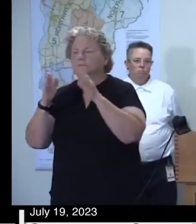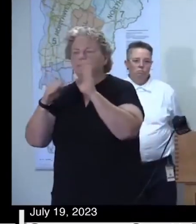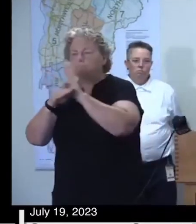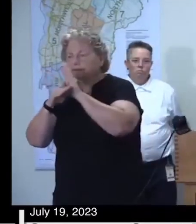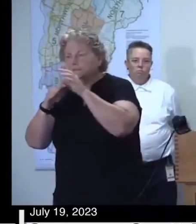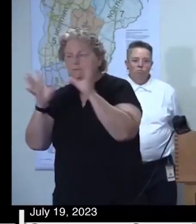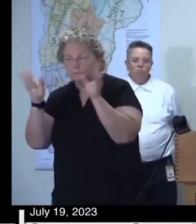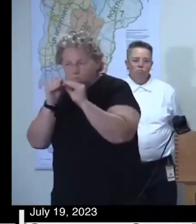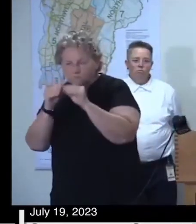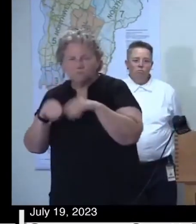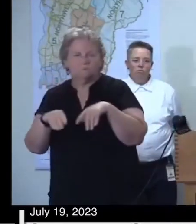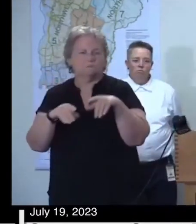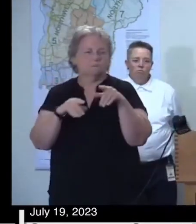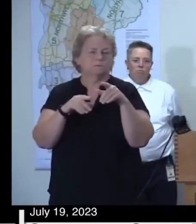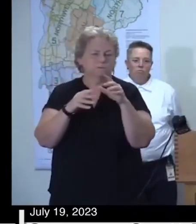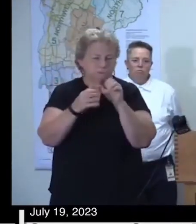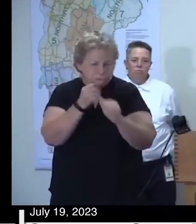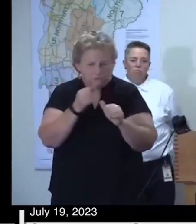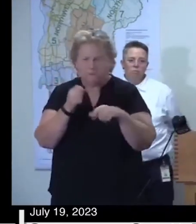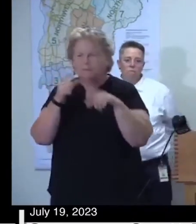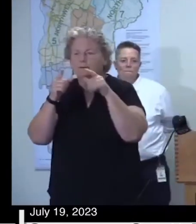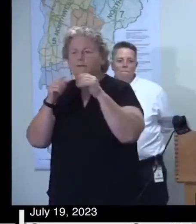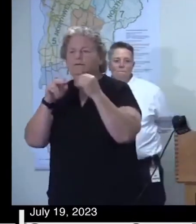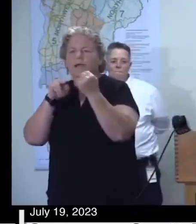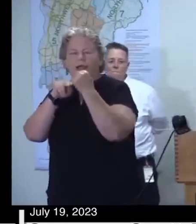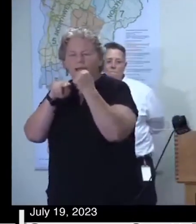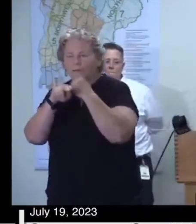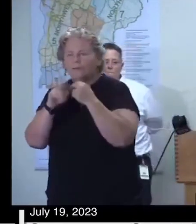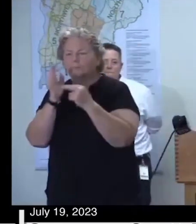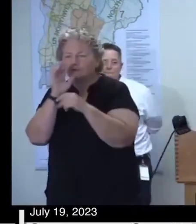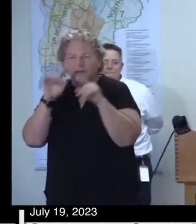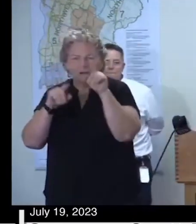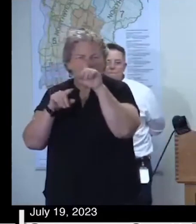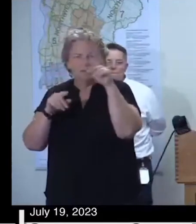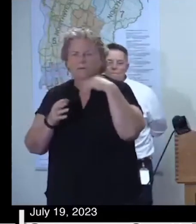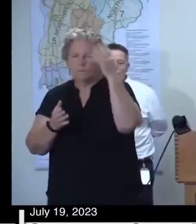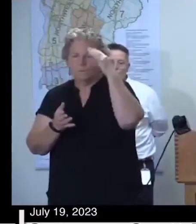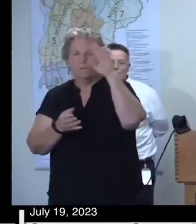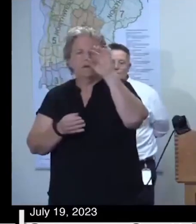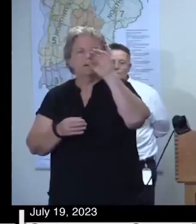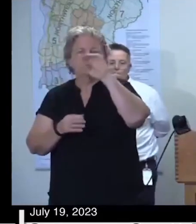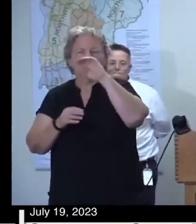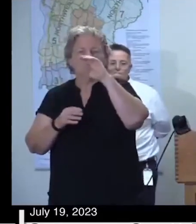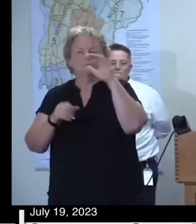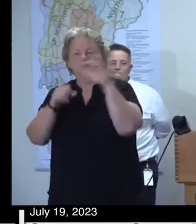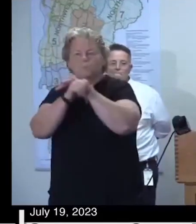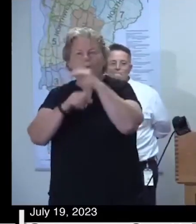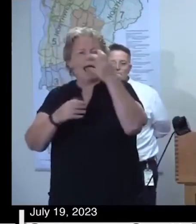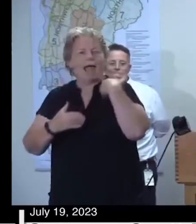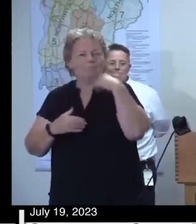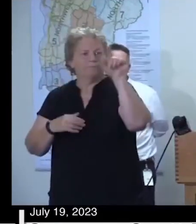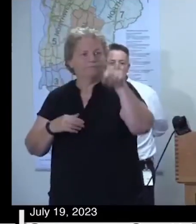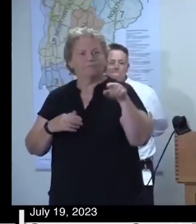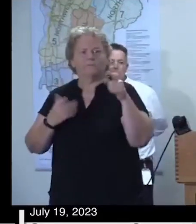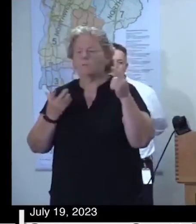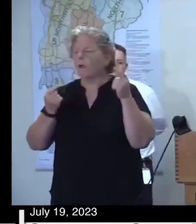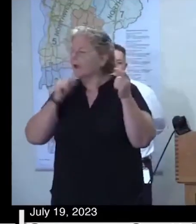working with the state and locals, go to those homes and do their overall assessment. But there's